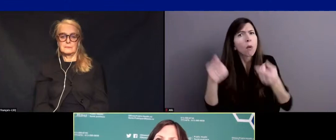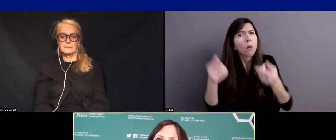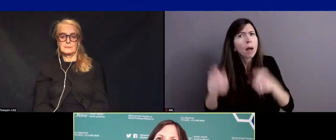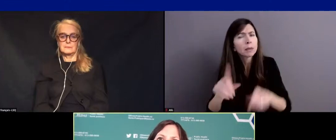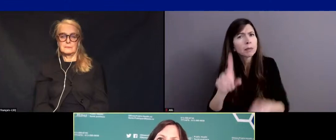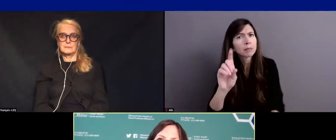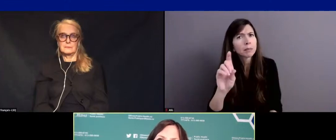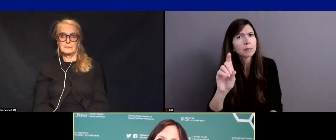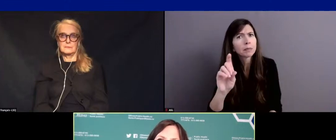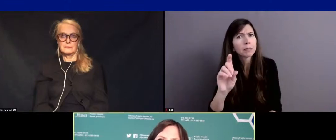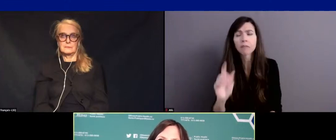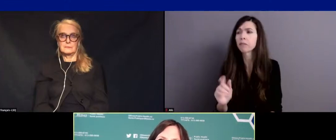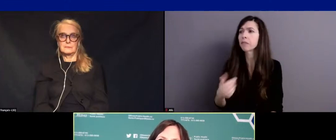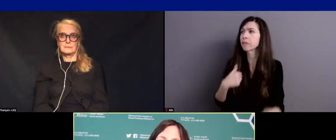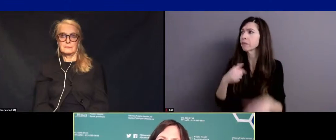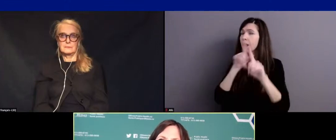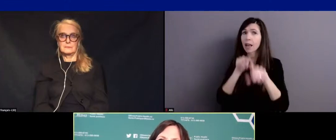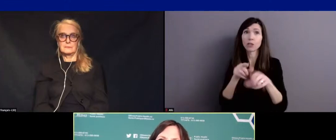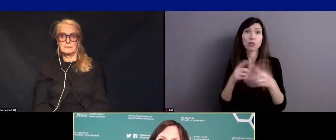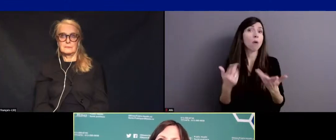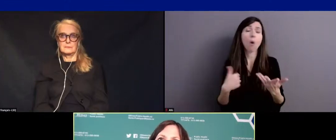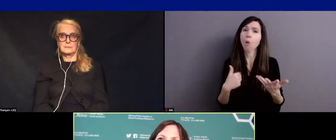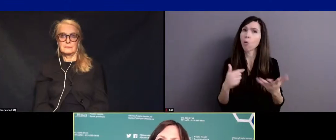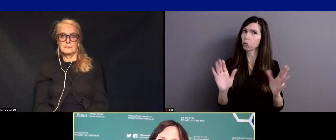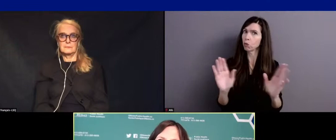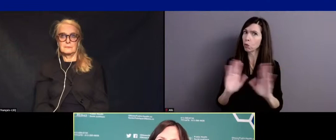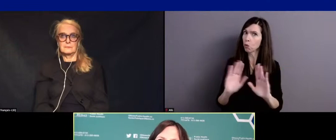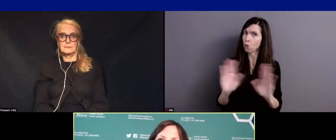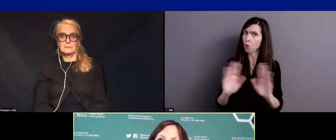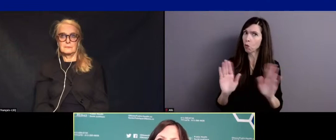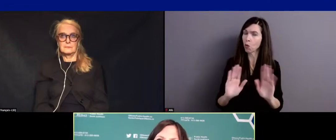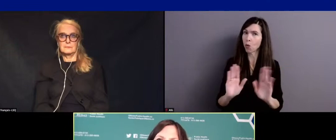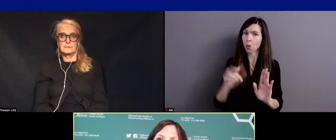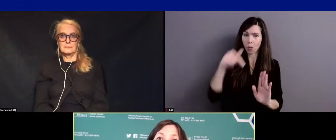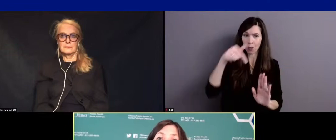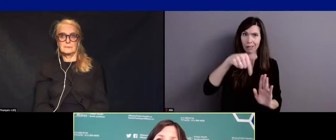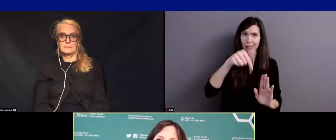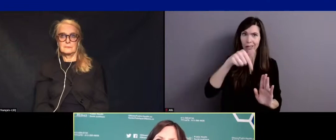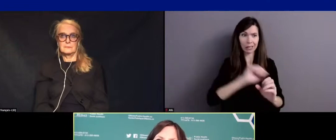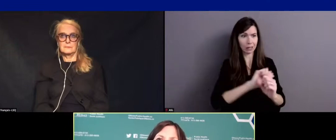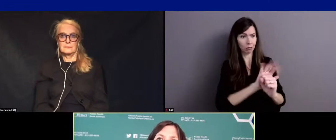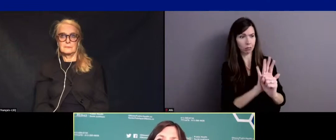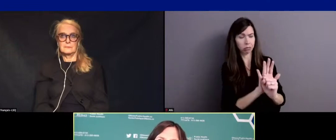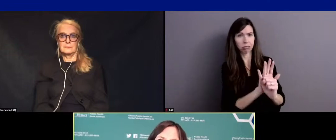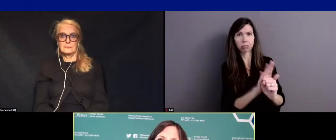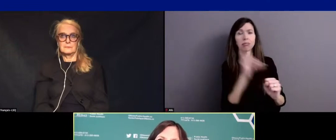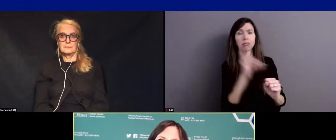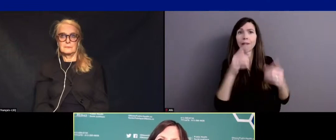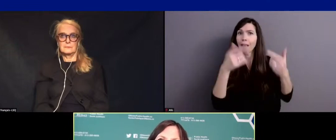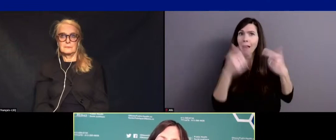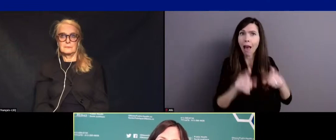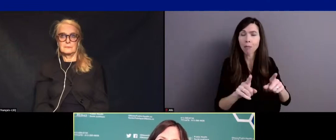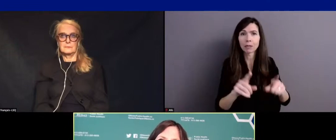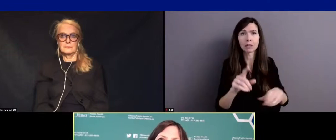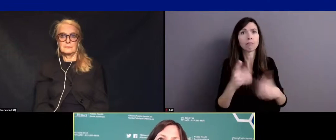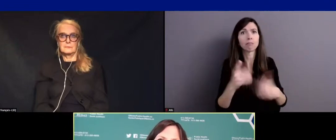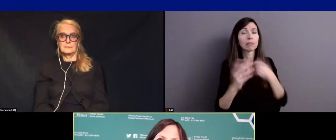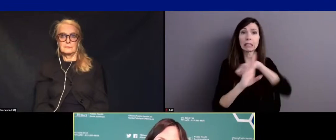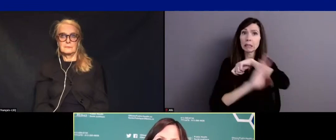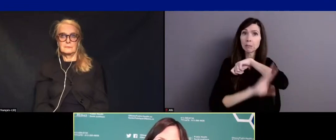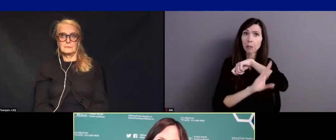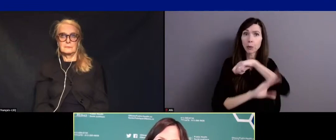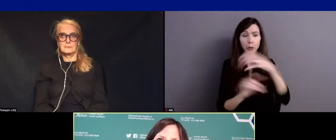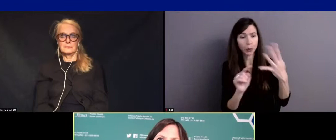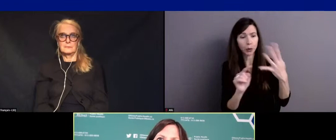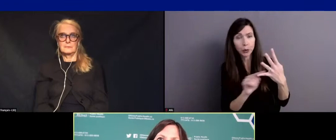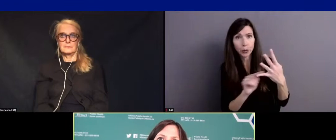I wouldn't say that because these outbreaks started, going back to the end of September, early October, before the provincial changes to not